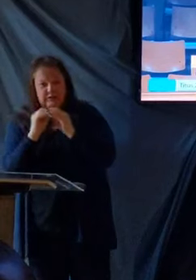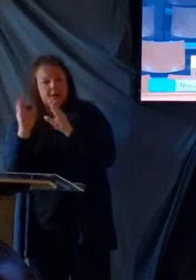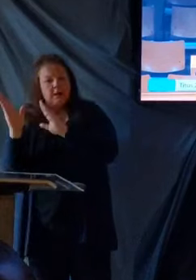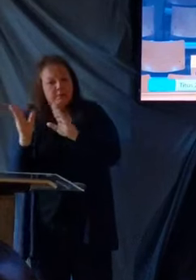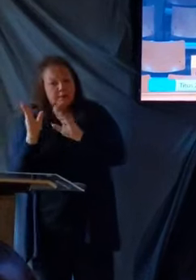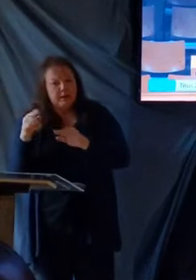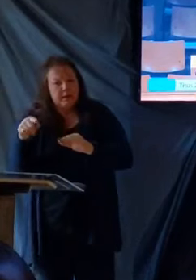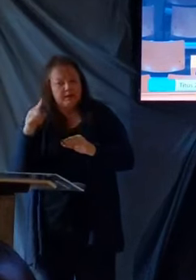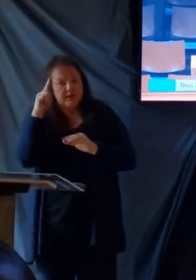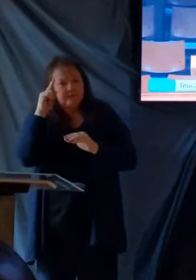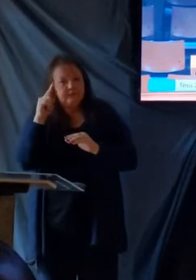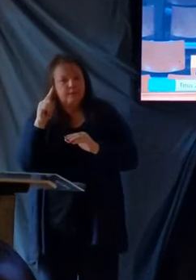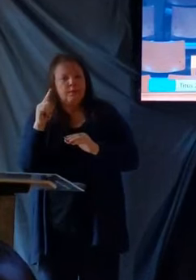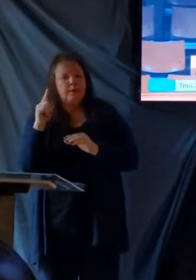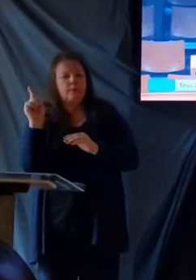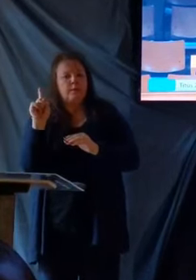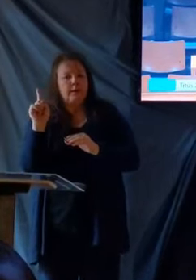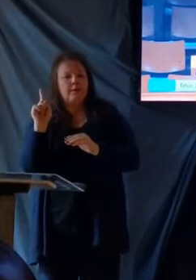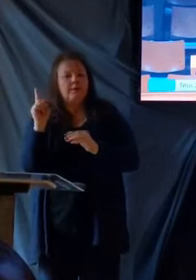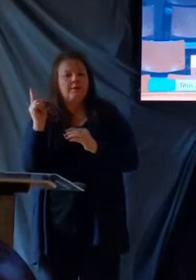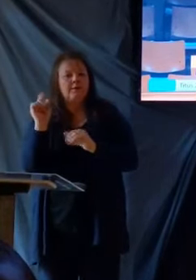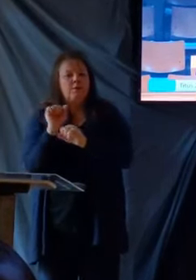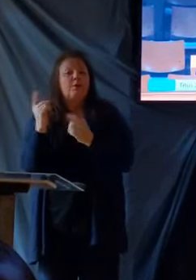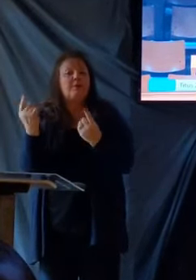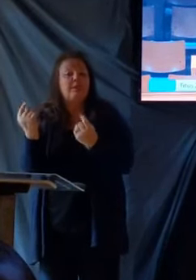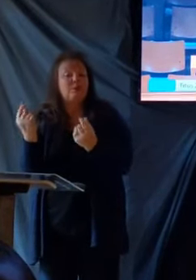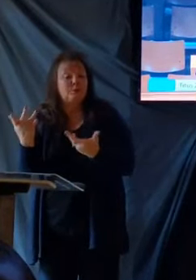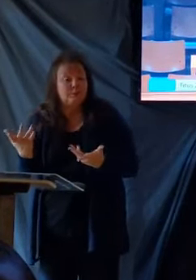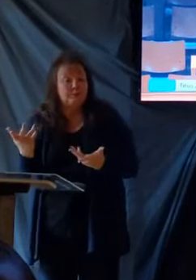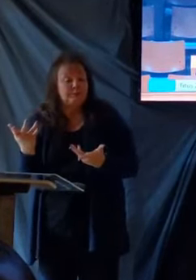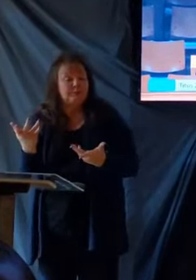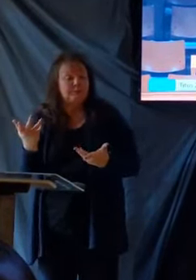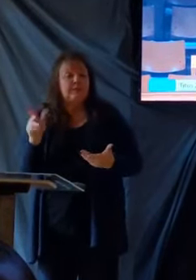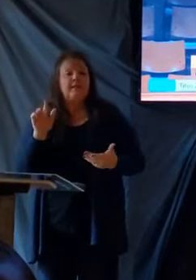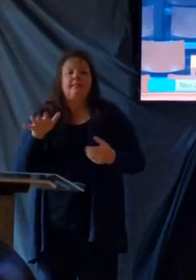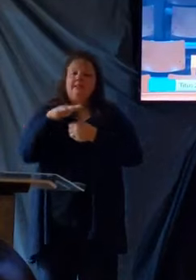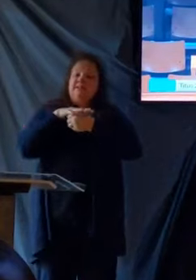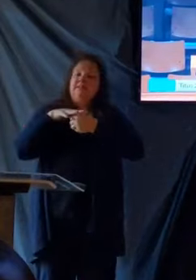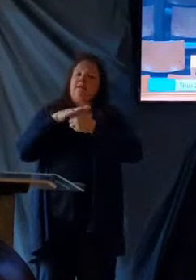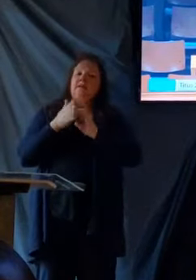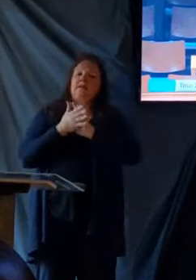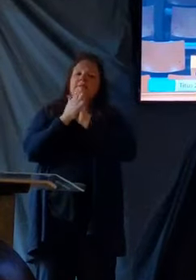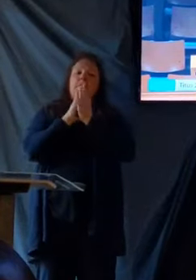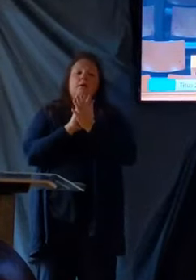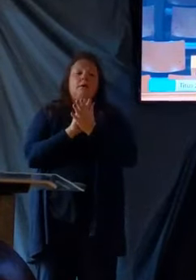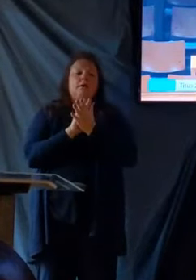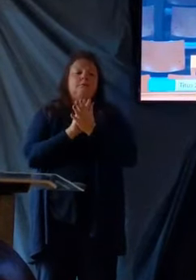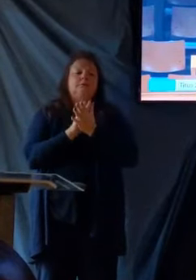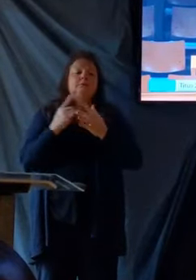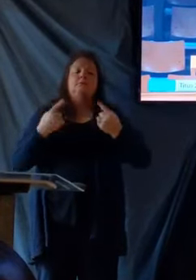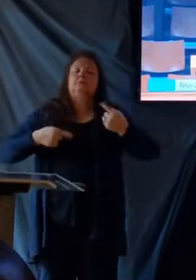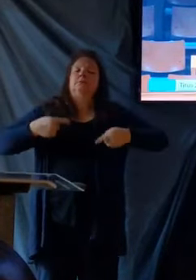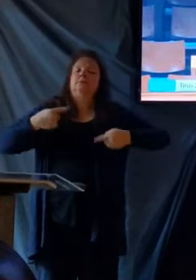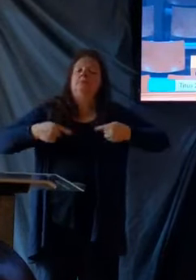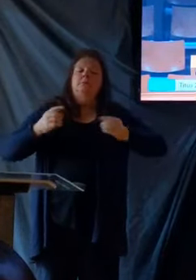Prepare them for the realm they're in. And this is one of the areas that becomes so